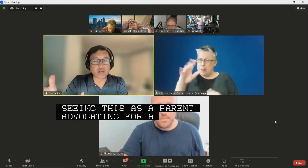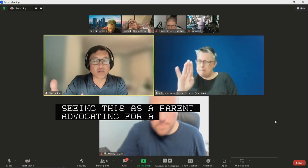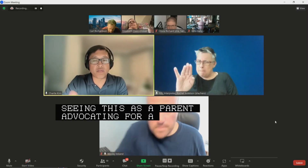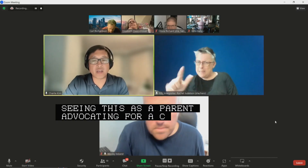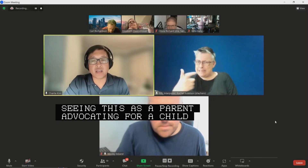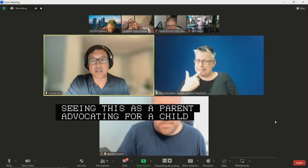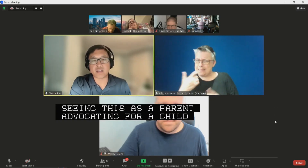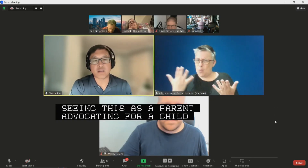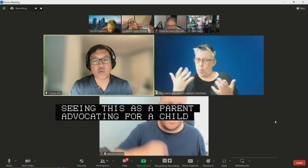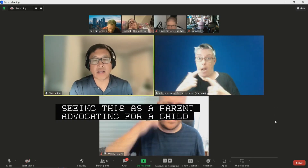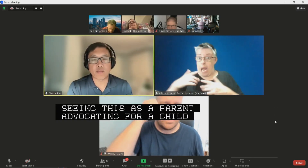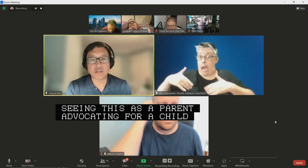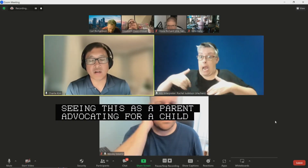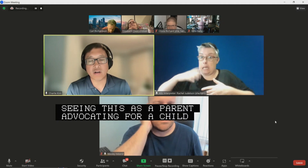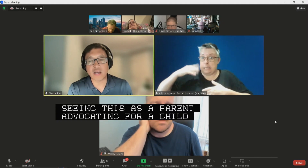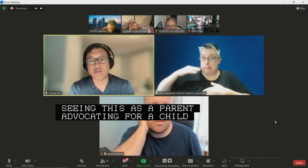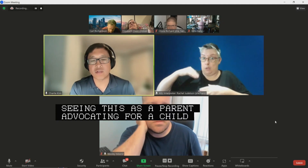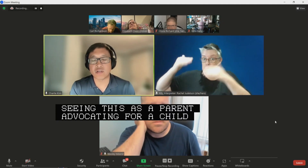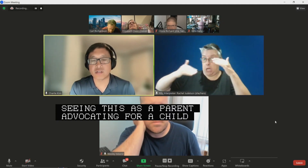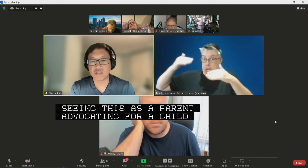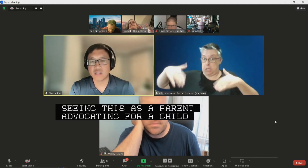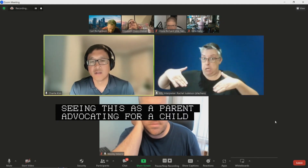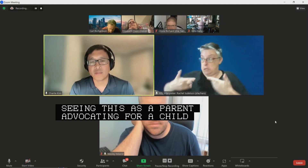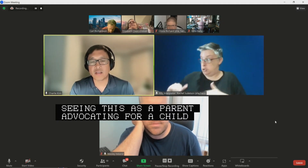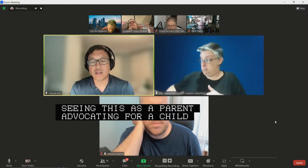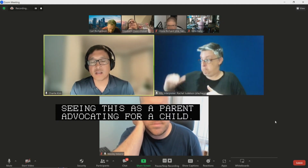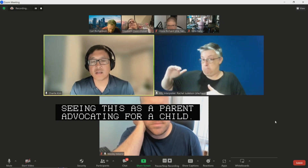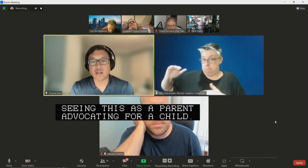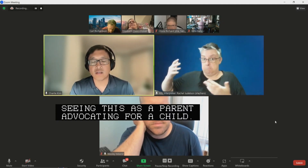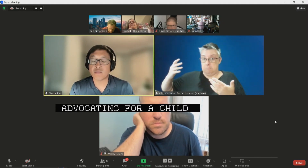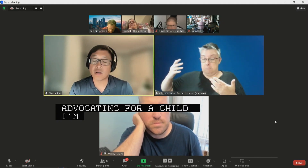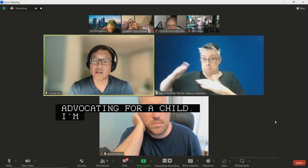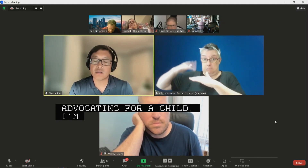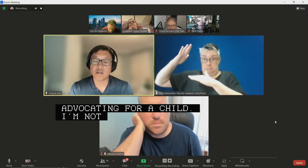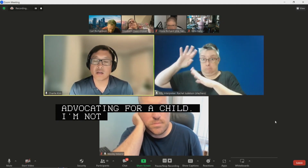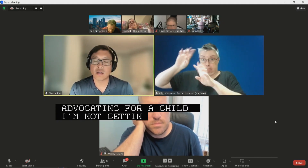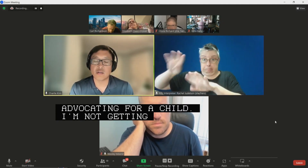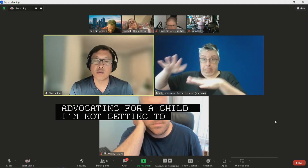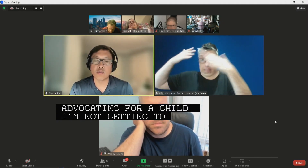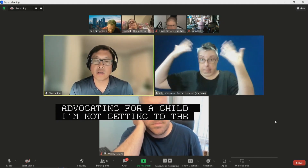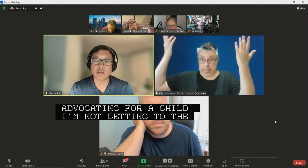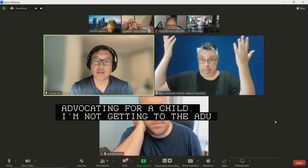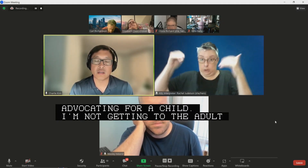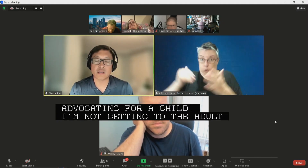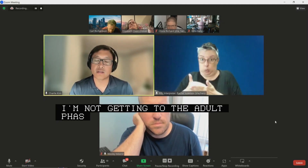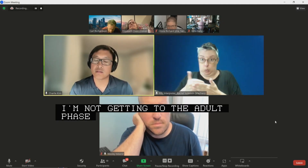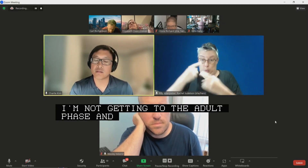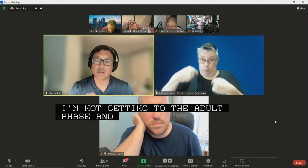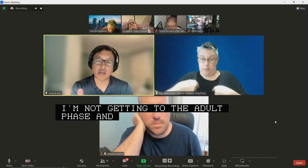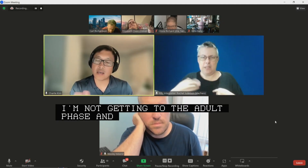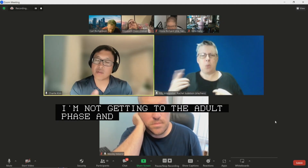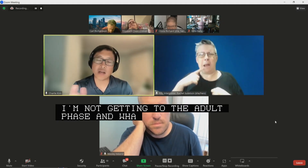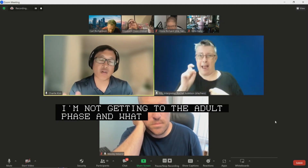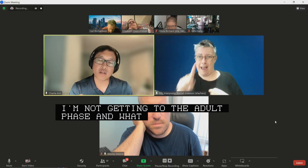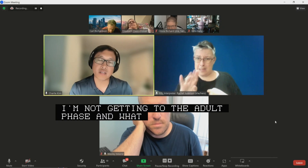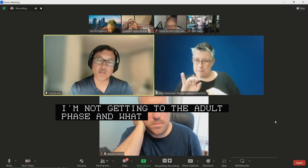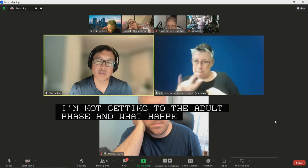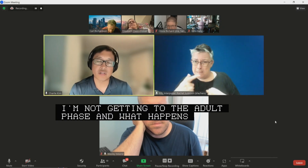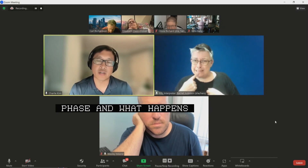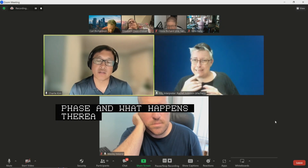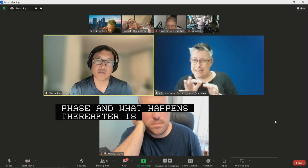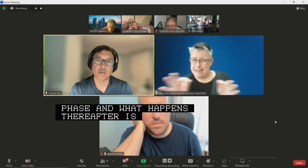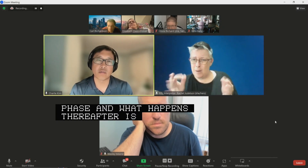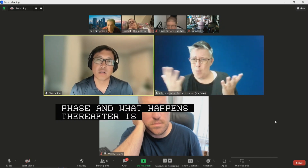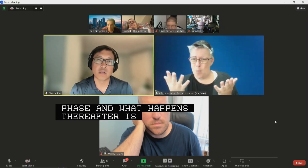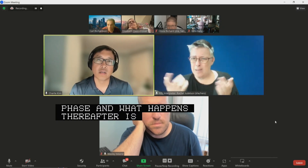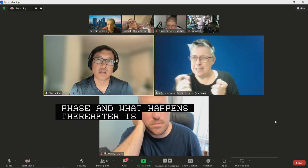to that adult phase, and what happens thereafter is very new, and I have not crossed that